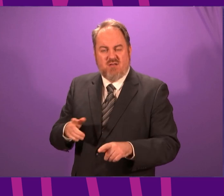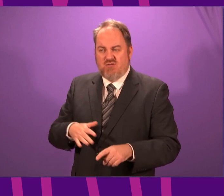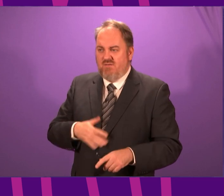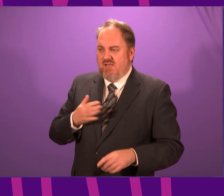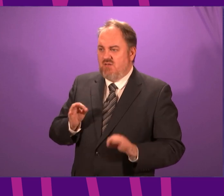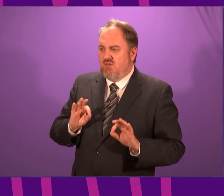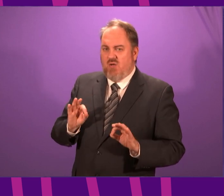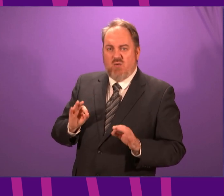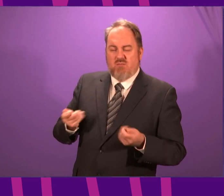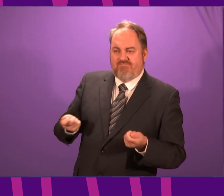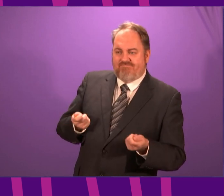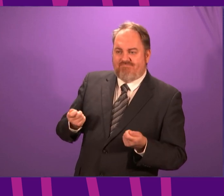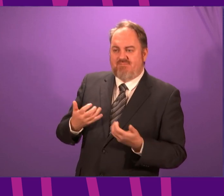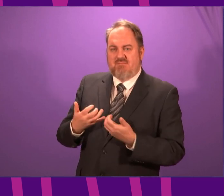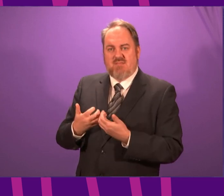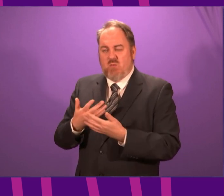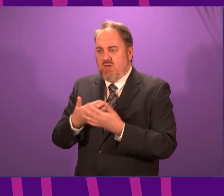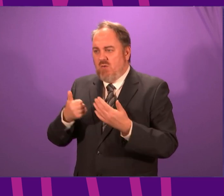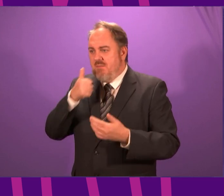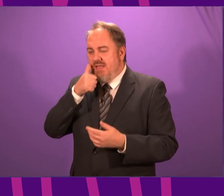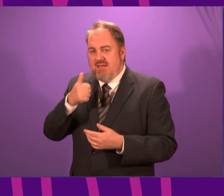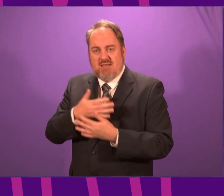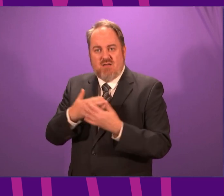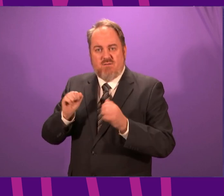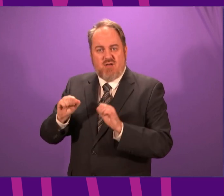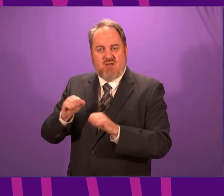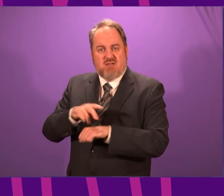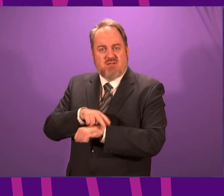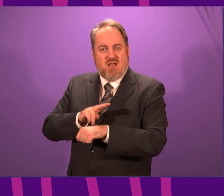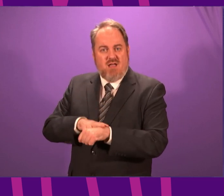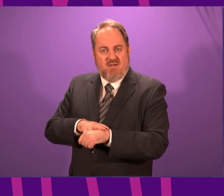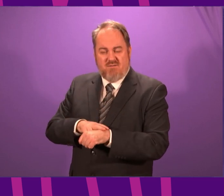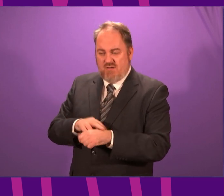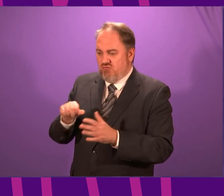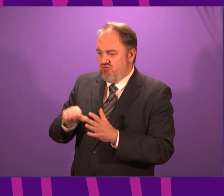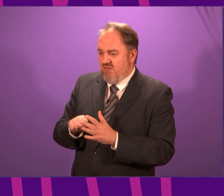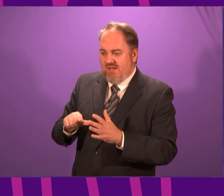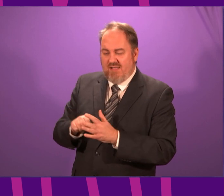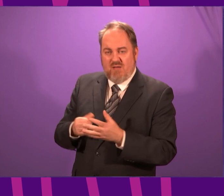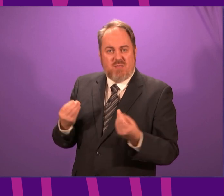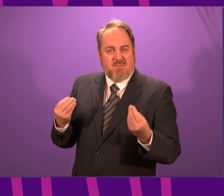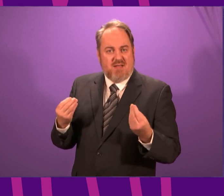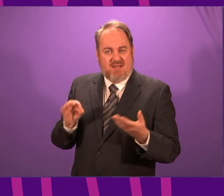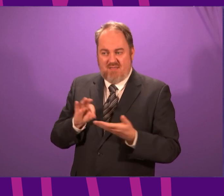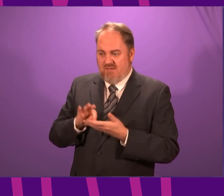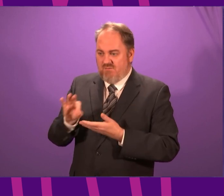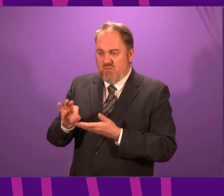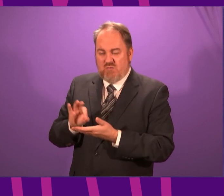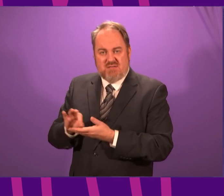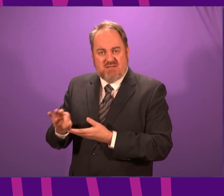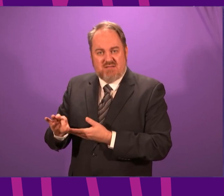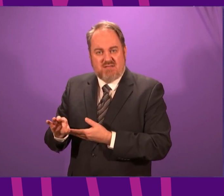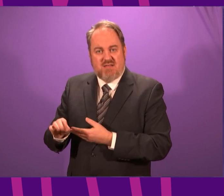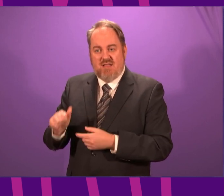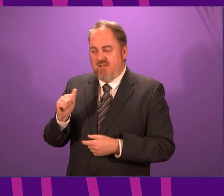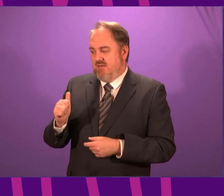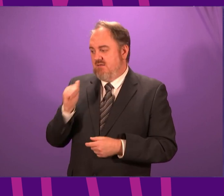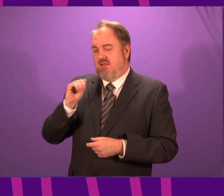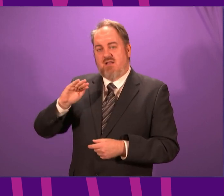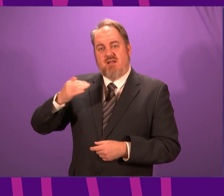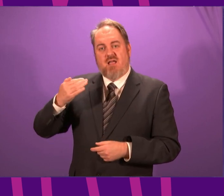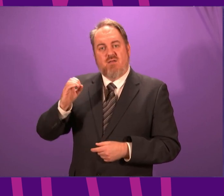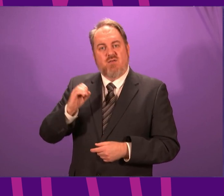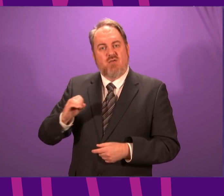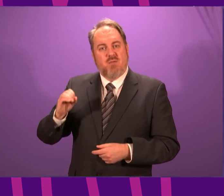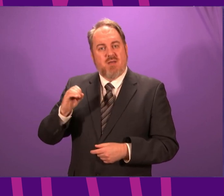security to staff who are receiving little or no pay during the closure. In the time between the 15th of July and 9th of October, they had a